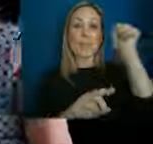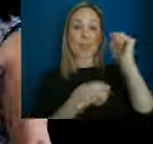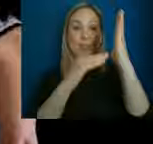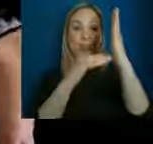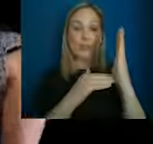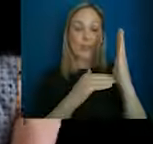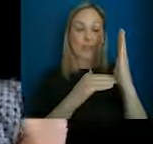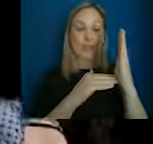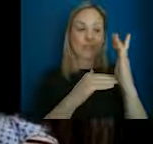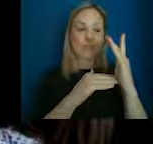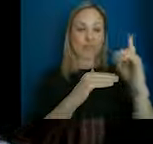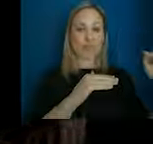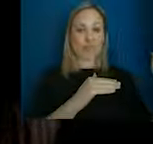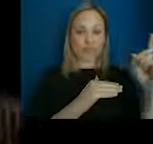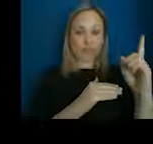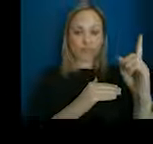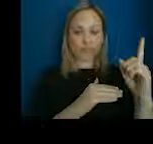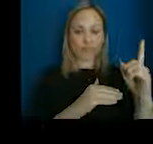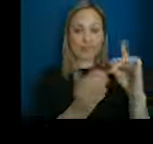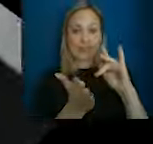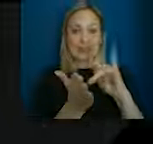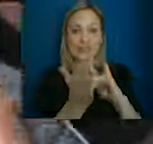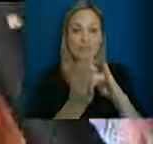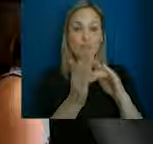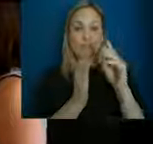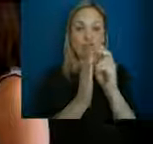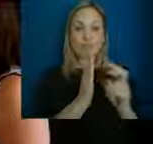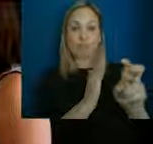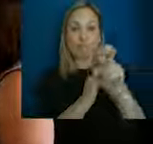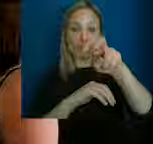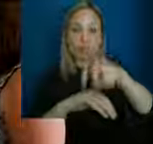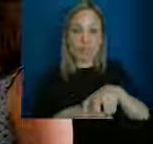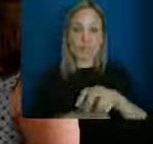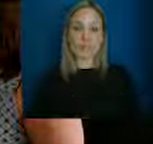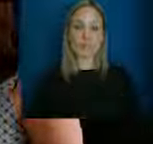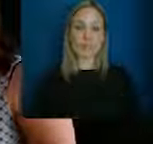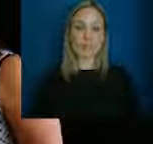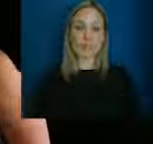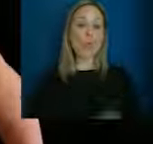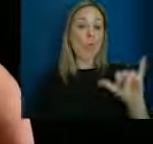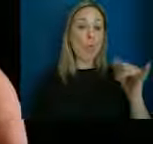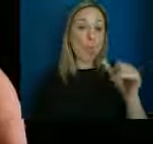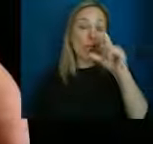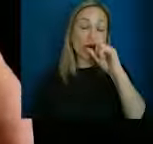Alternatively, you could use hand under hand guiding technique. So, approaching from the